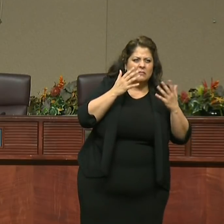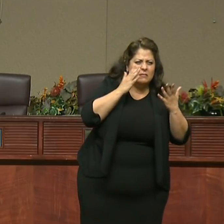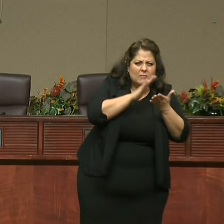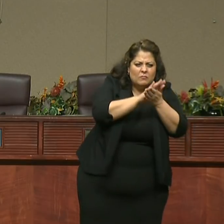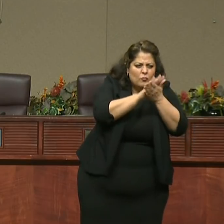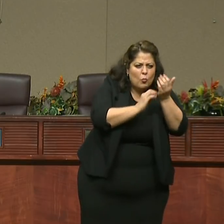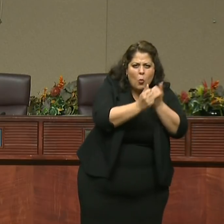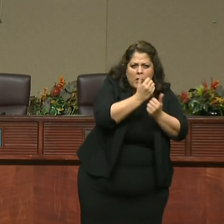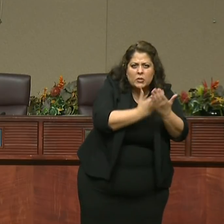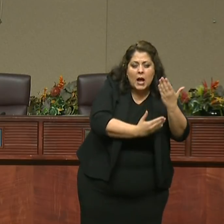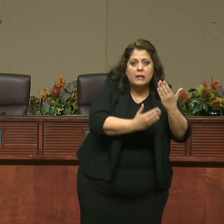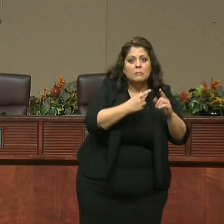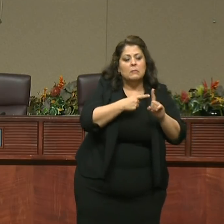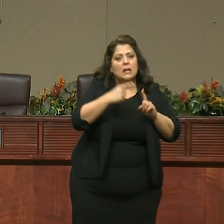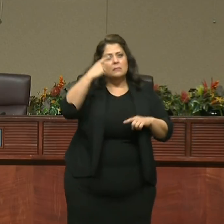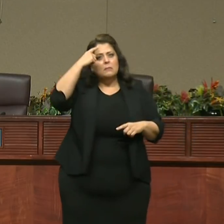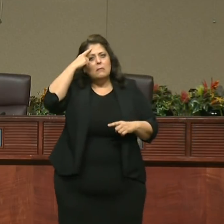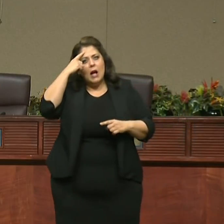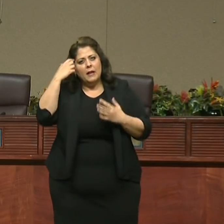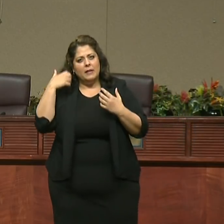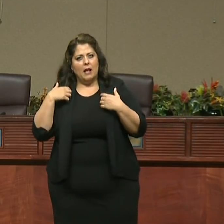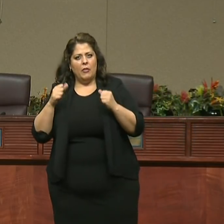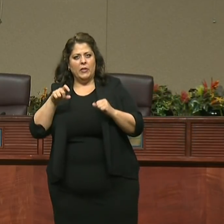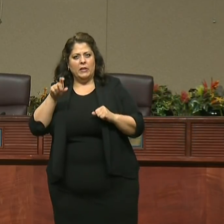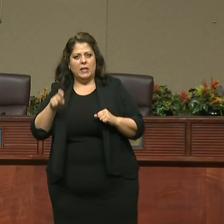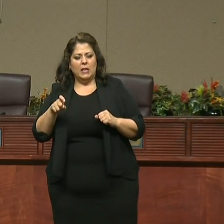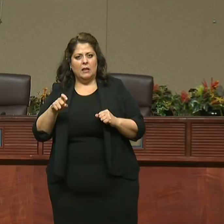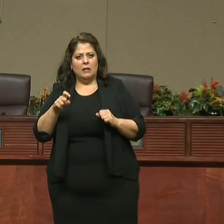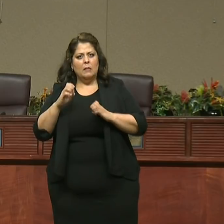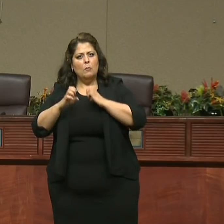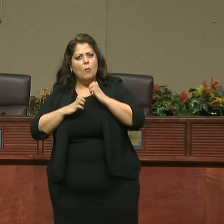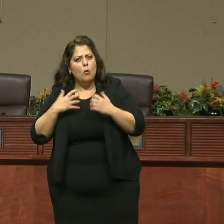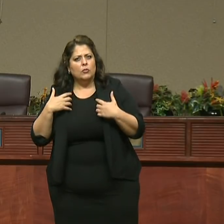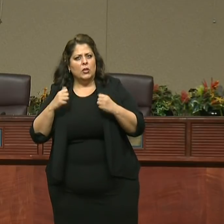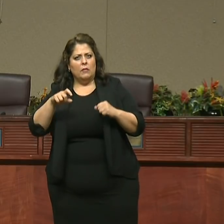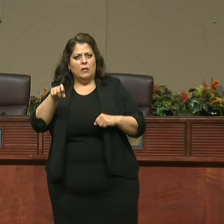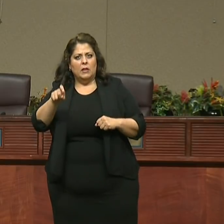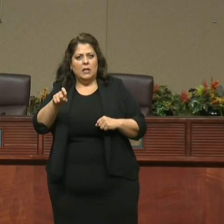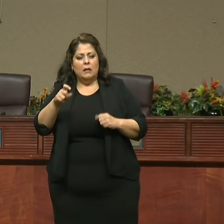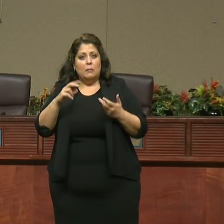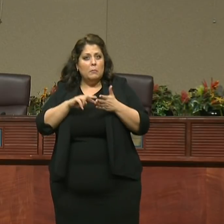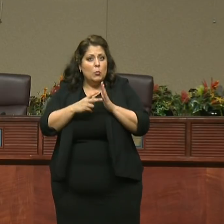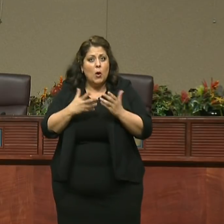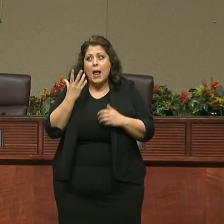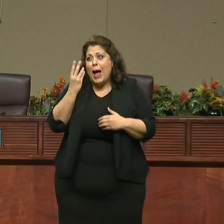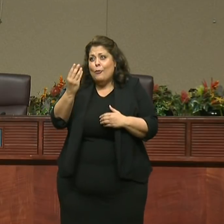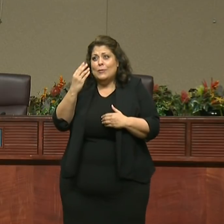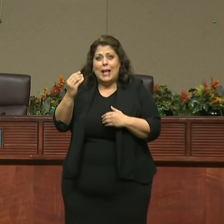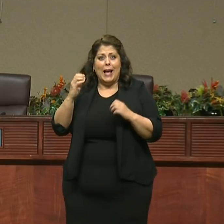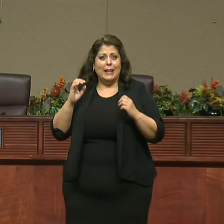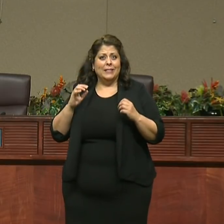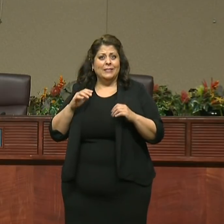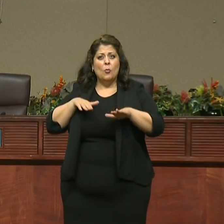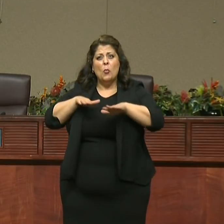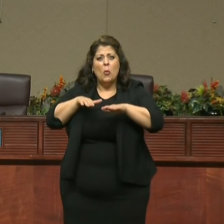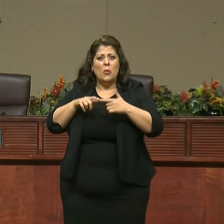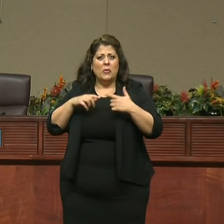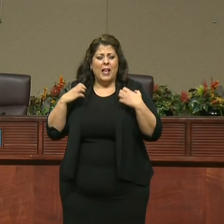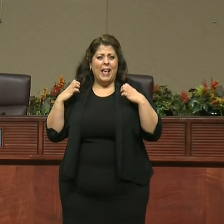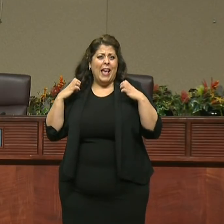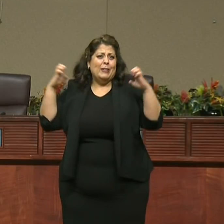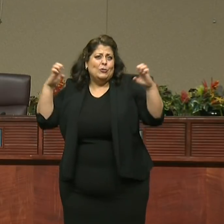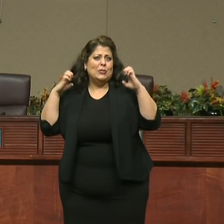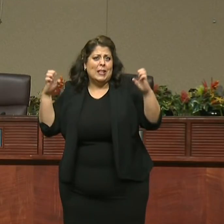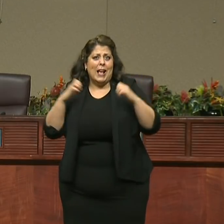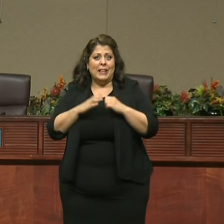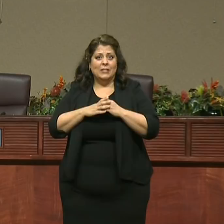well-being habits. Get outside and get fresh air. Try exercising. Cook a healthy meal from scratch. There's probably some